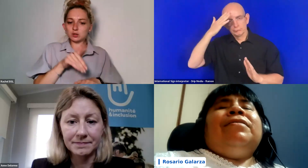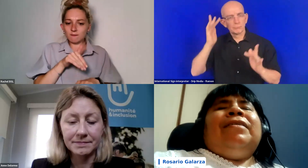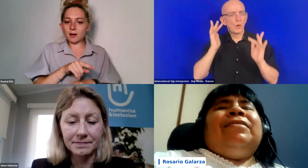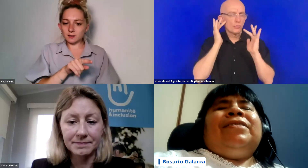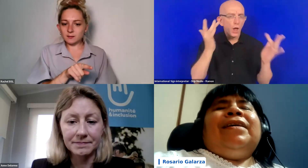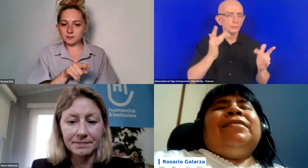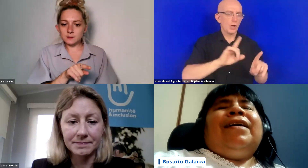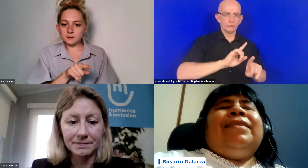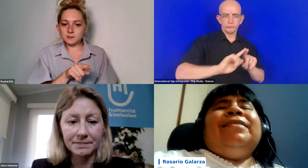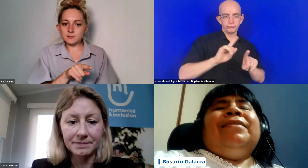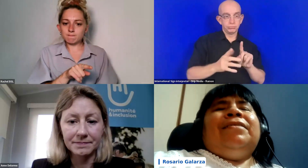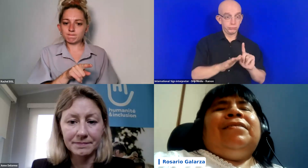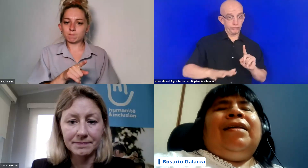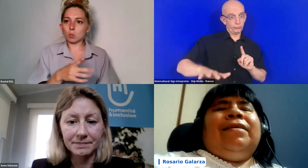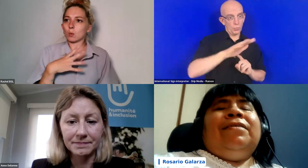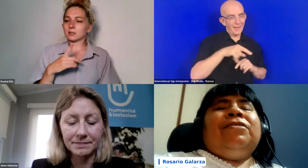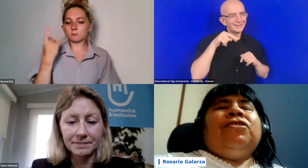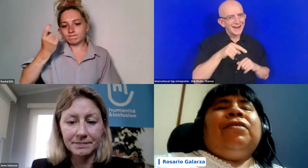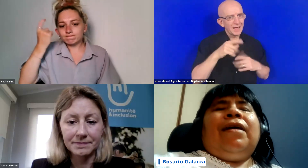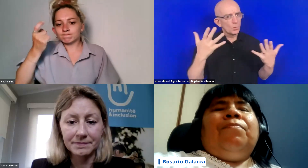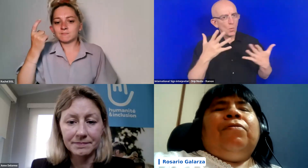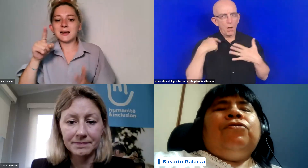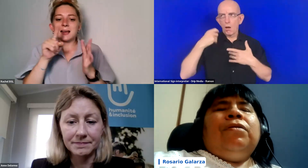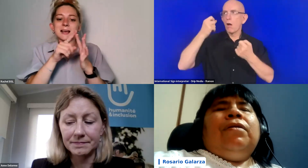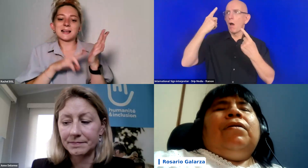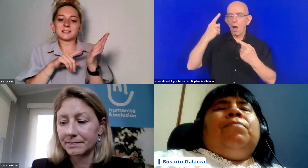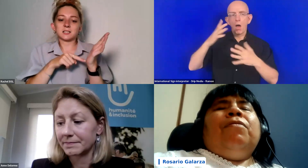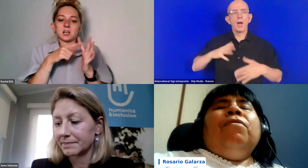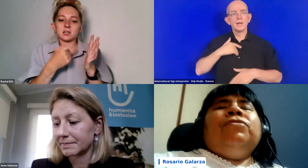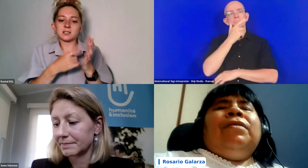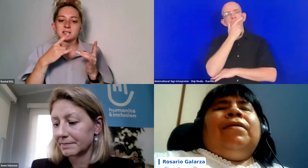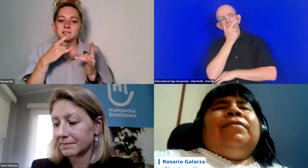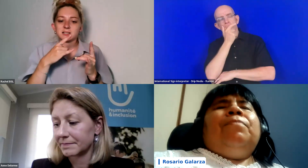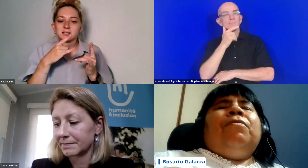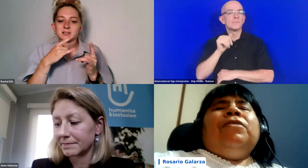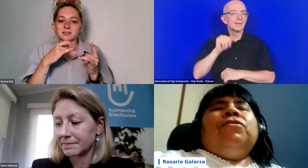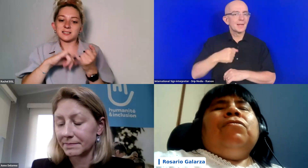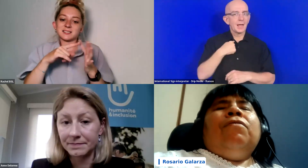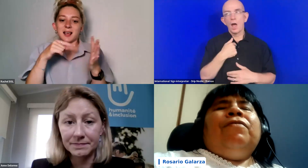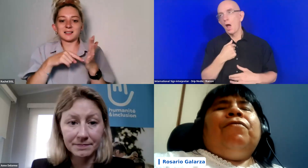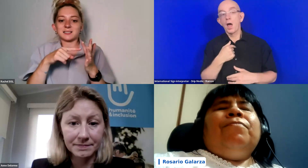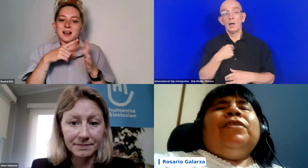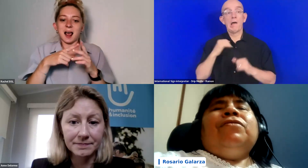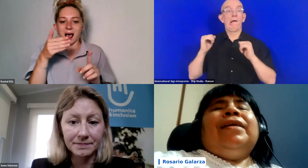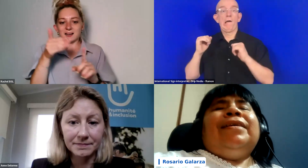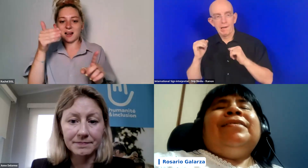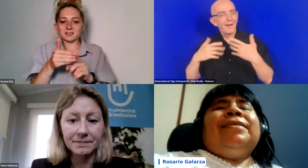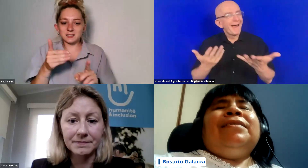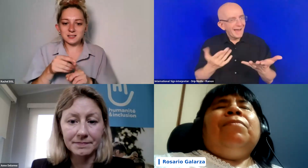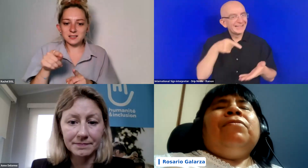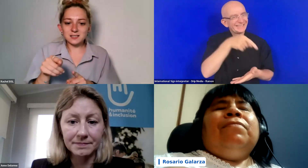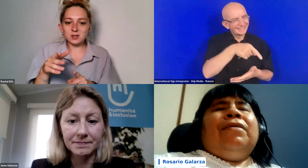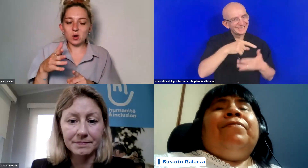account intersecting identities, an intersectional approach promotes the provision of information that